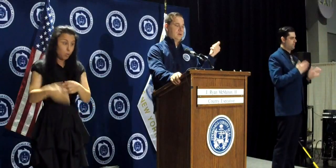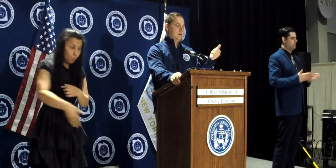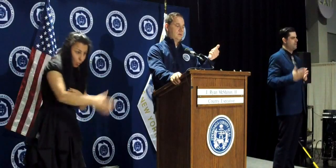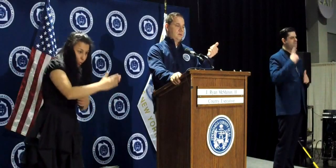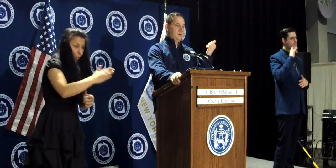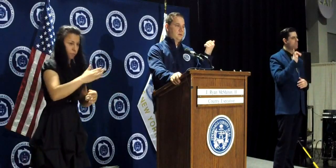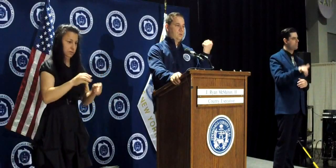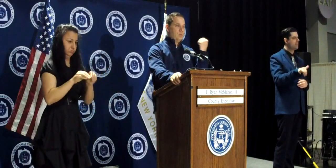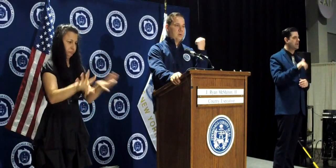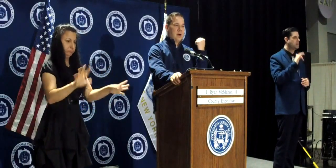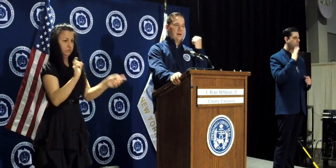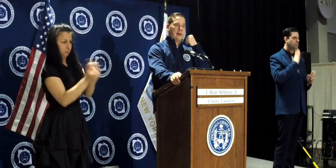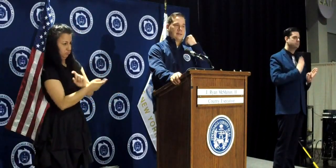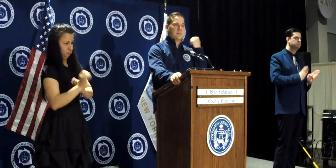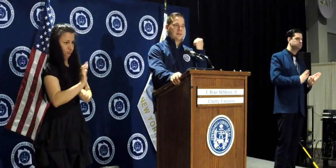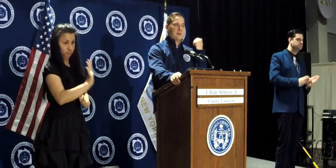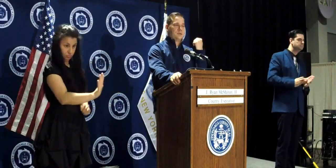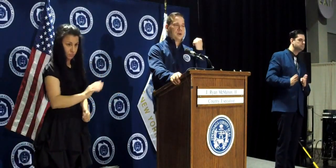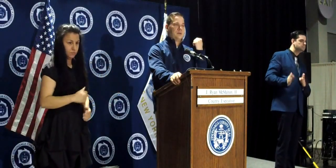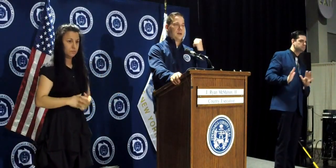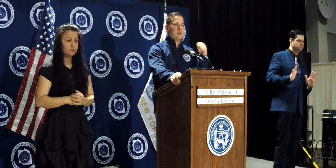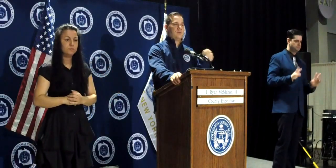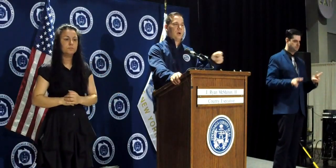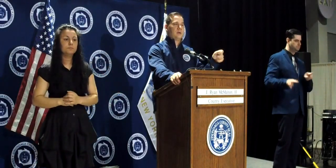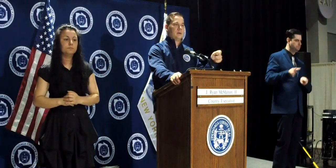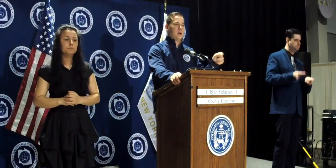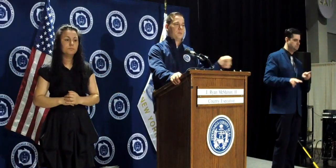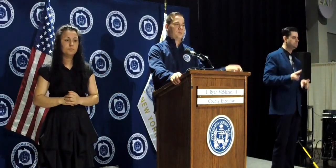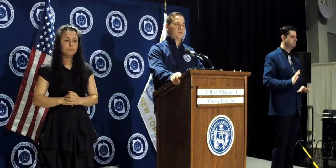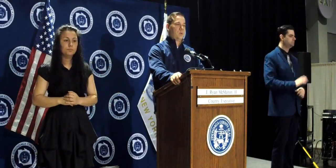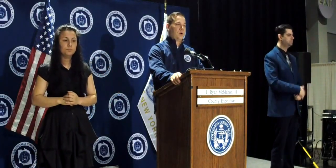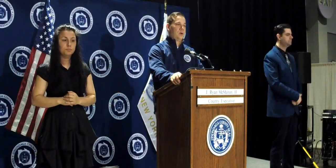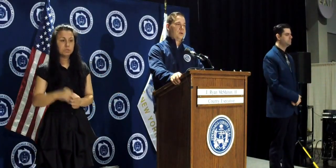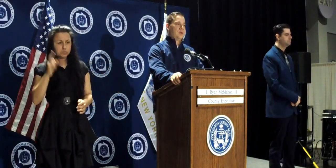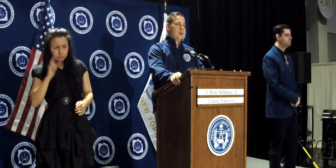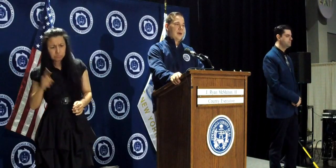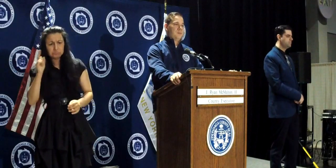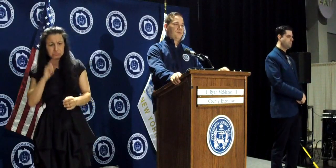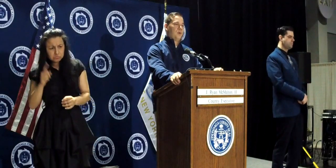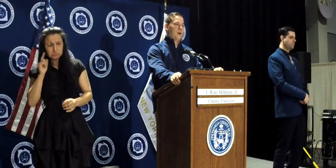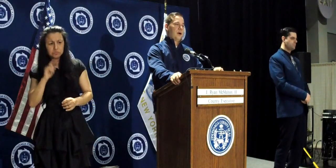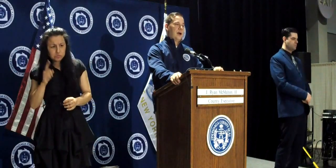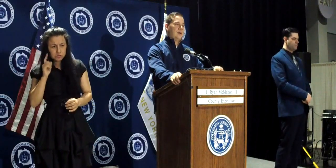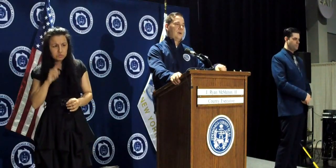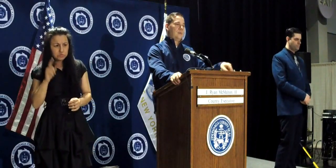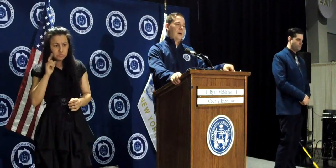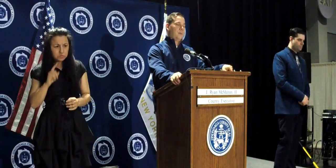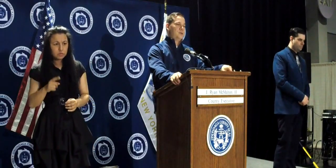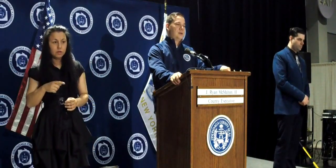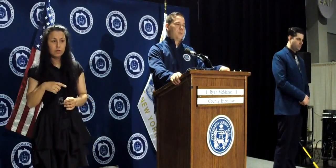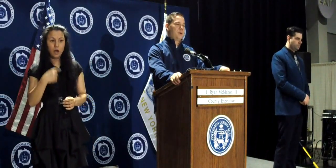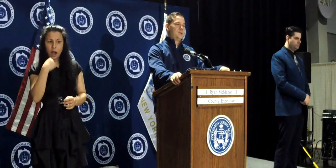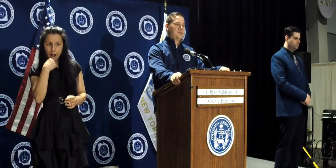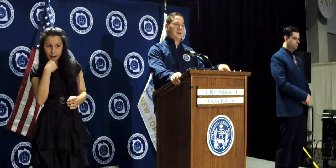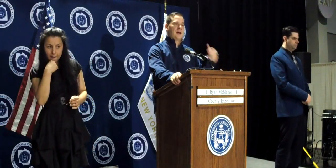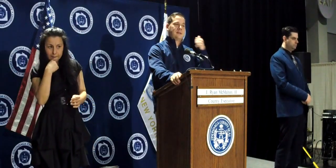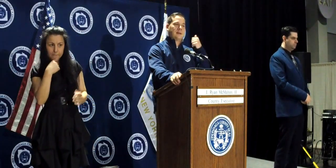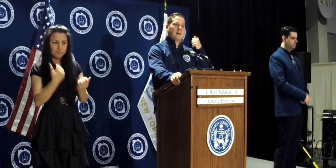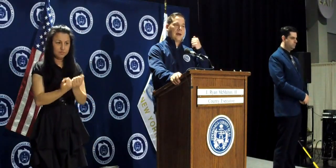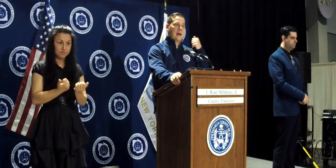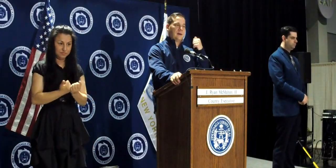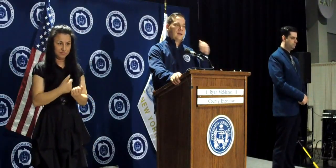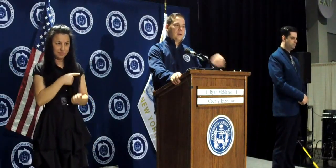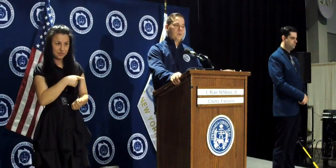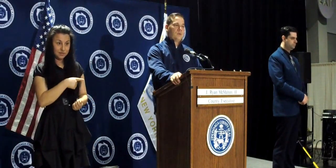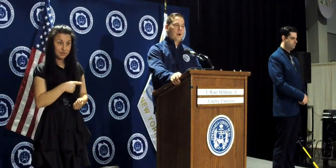Doug, I take my temperature every day before I come to work, and before I go into my emergency operations center, I